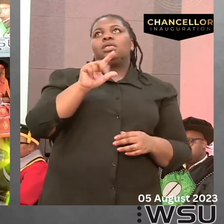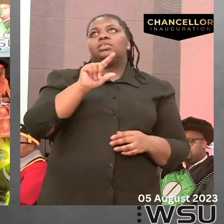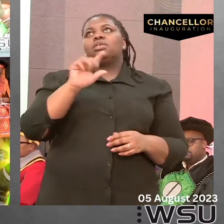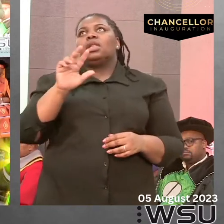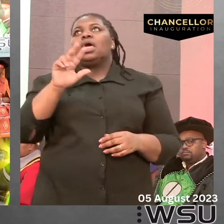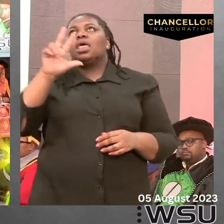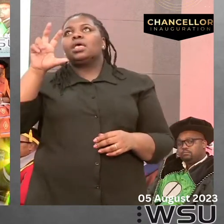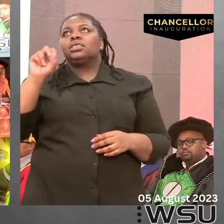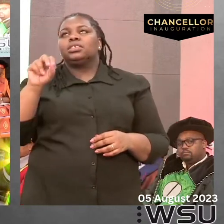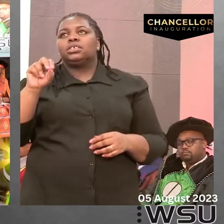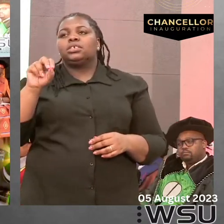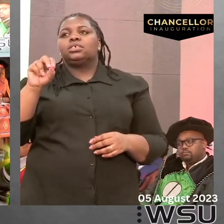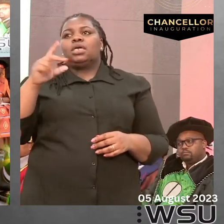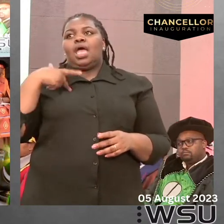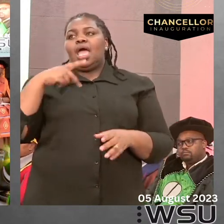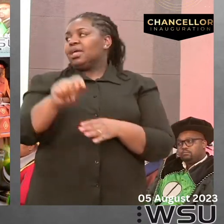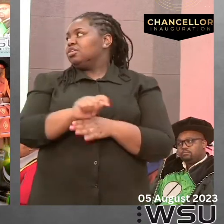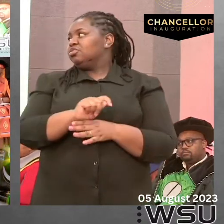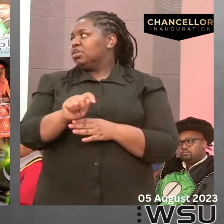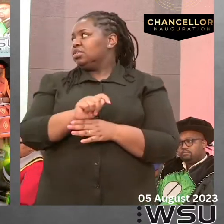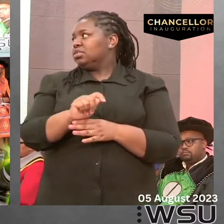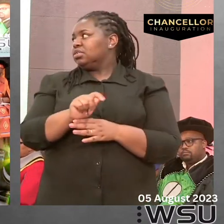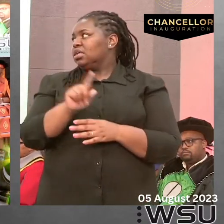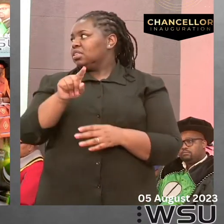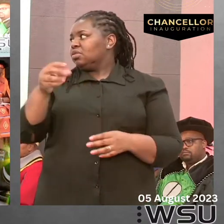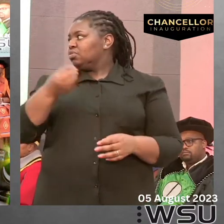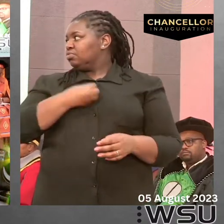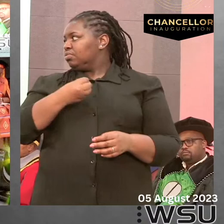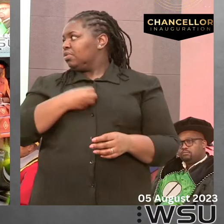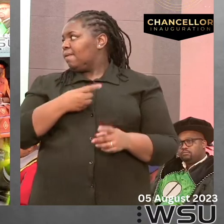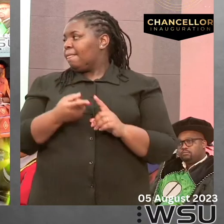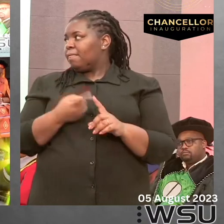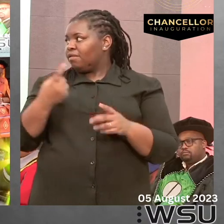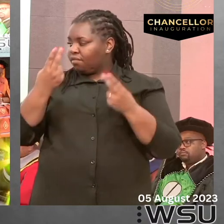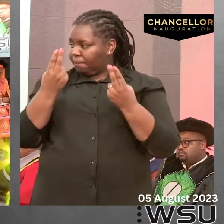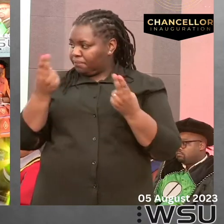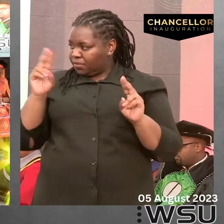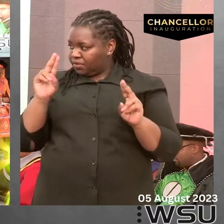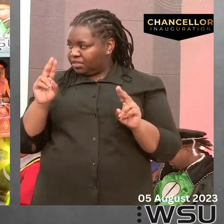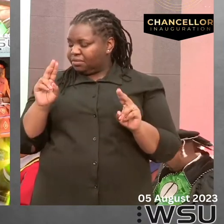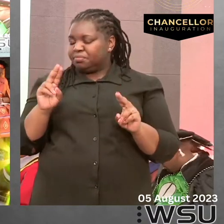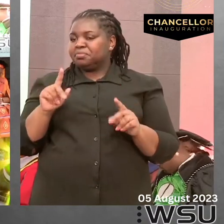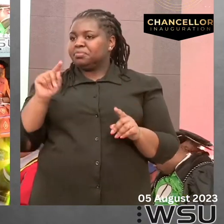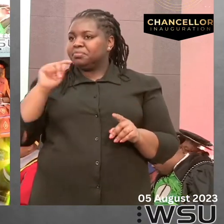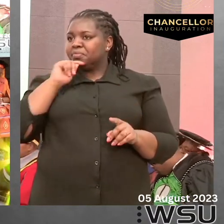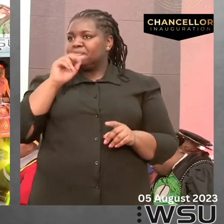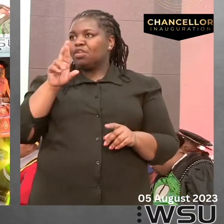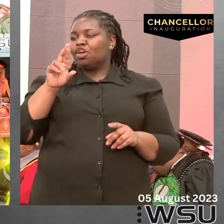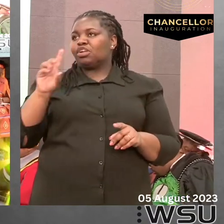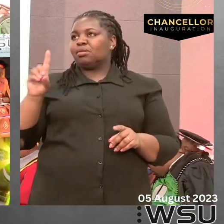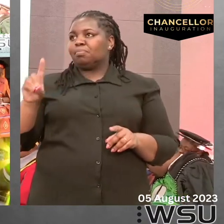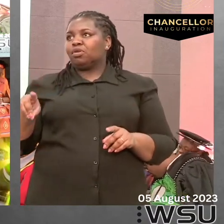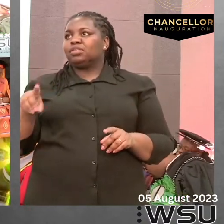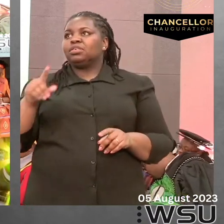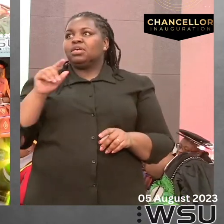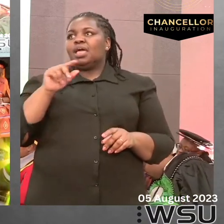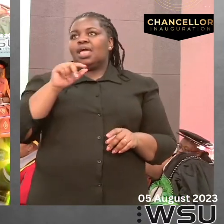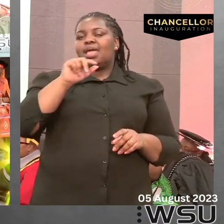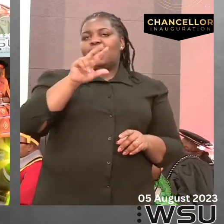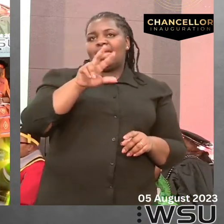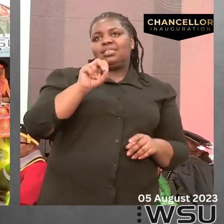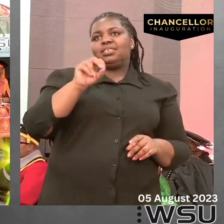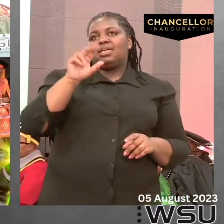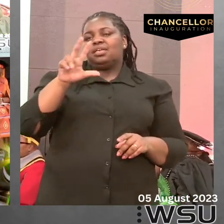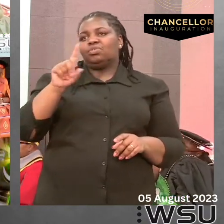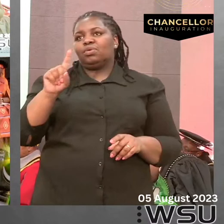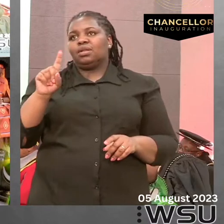78, 79, 80. I trained those young men coming from Fort here. They wrote the board exams in 1980, 81. They